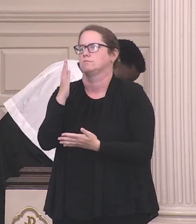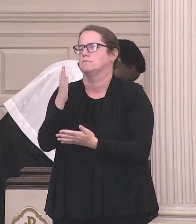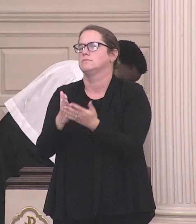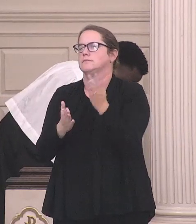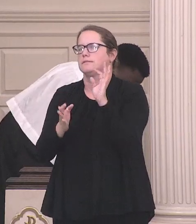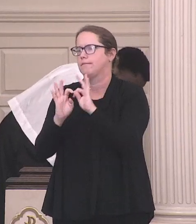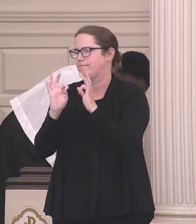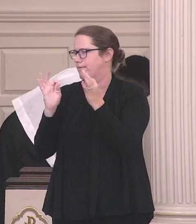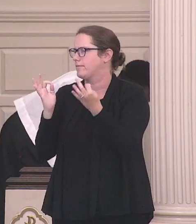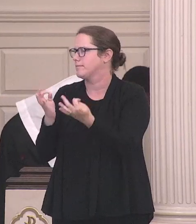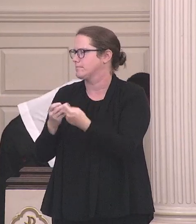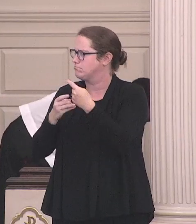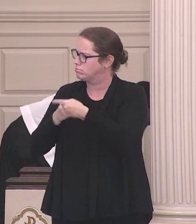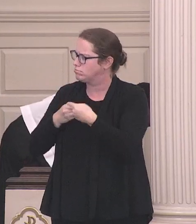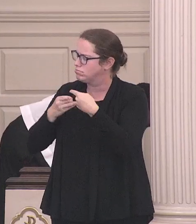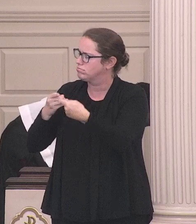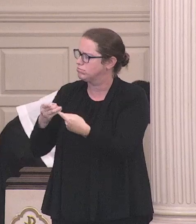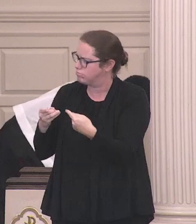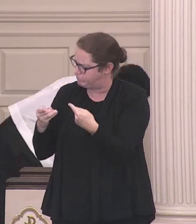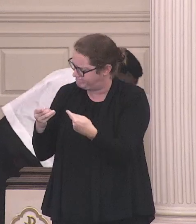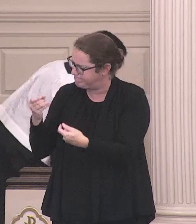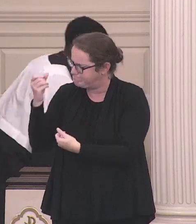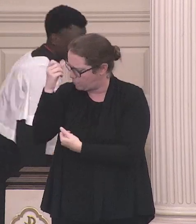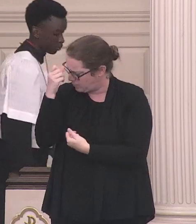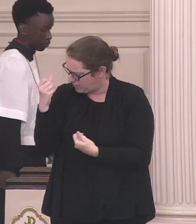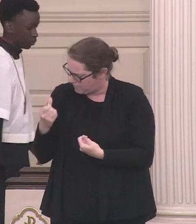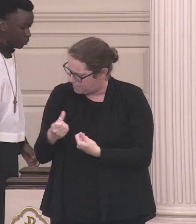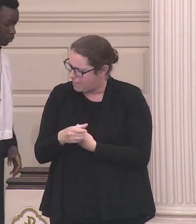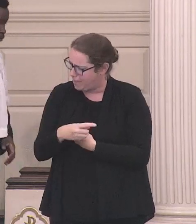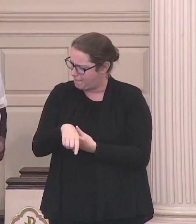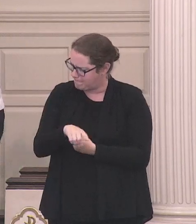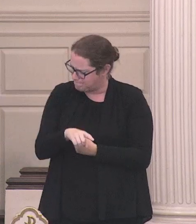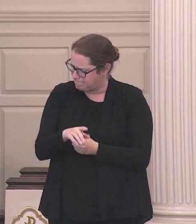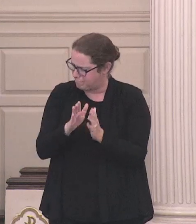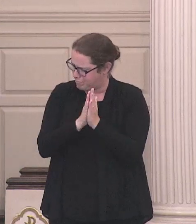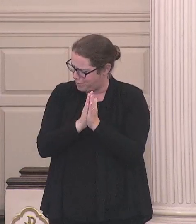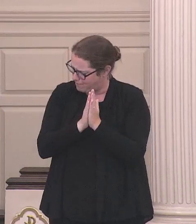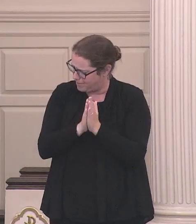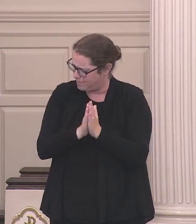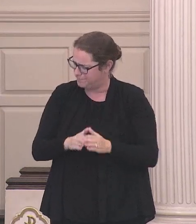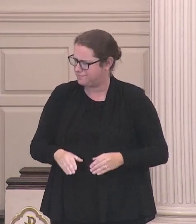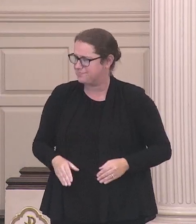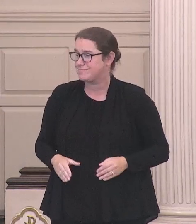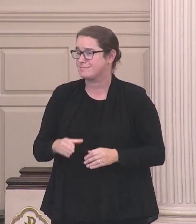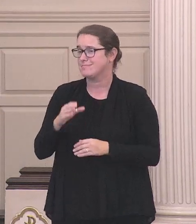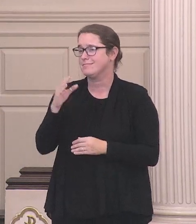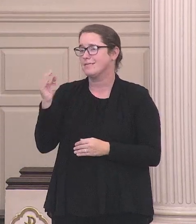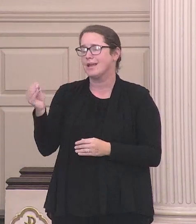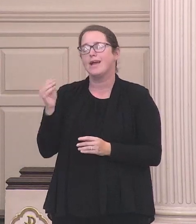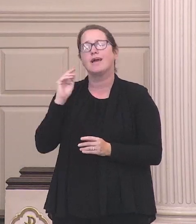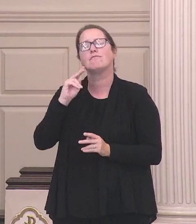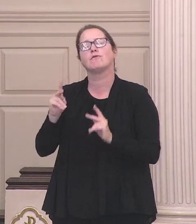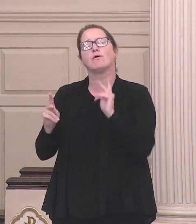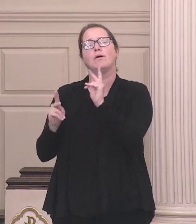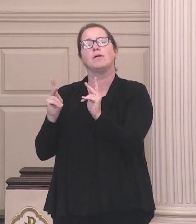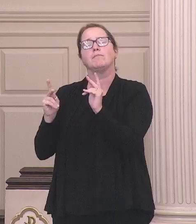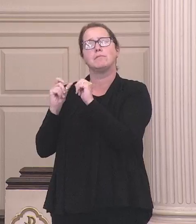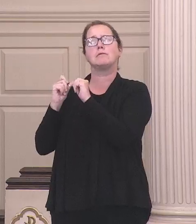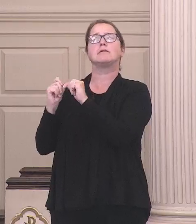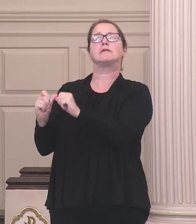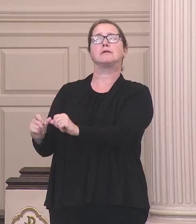remember them and pray for them. We also remember to pray for those that are still continuing on, husband and